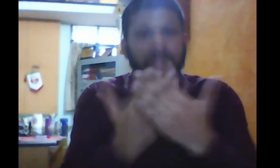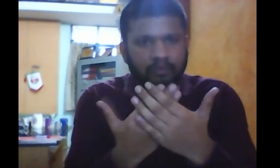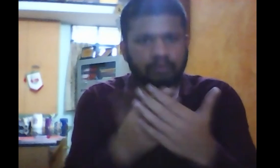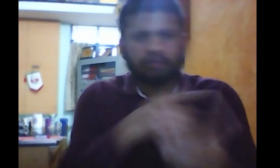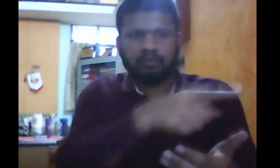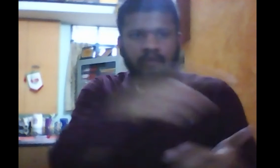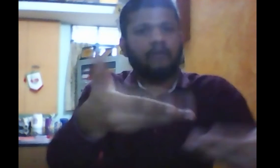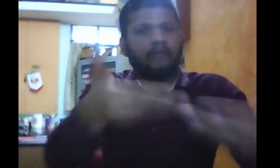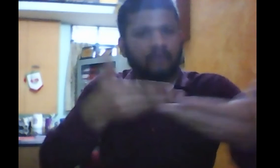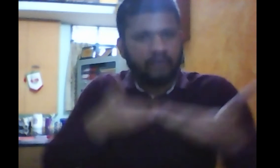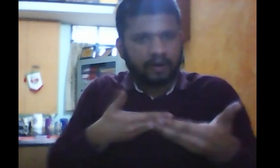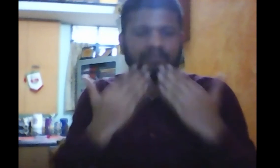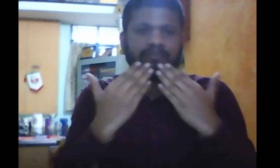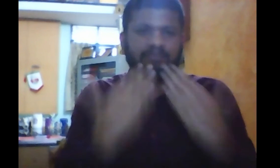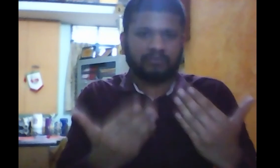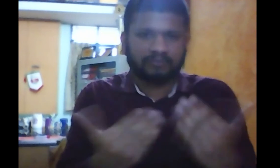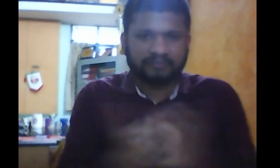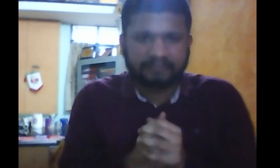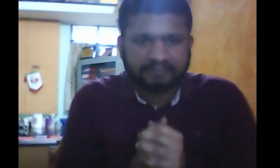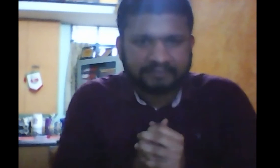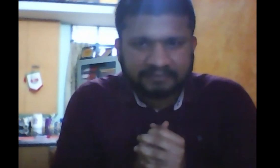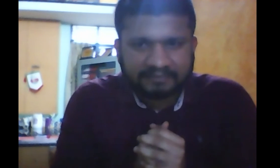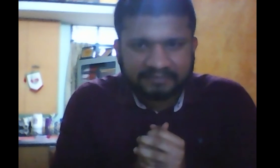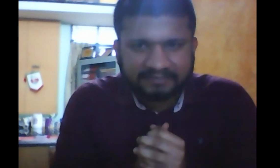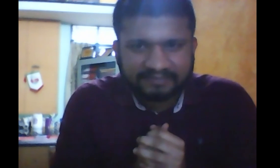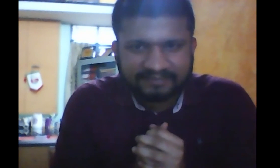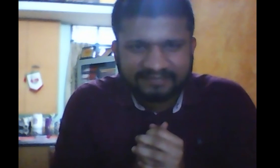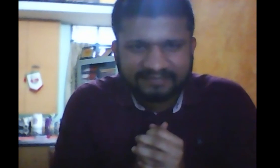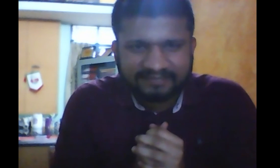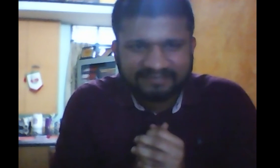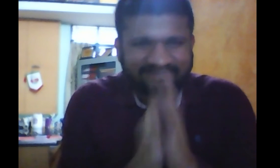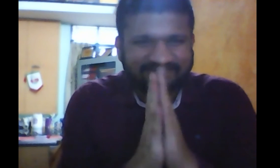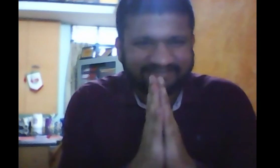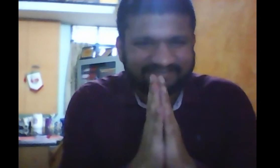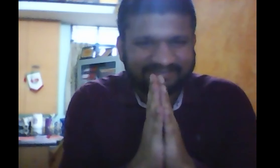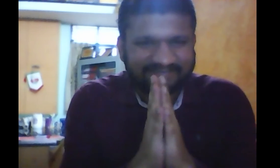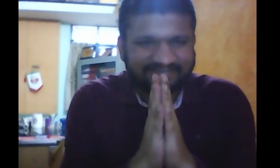Thank you everyone, and you all are welcome to visit our school, IDB and all.